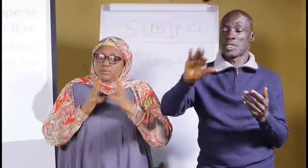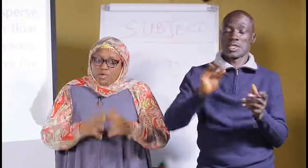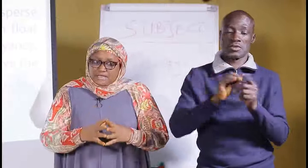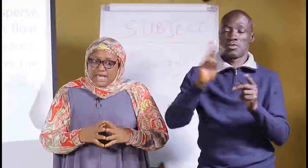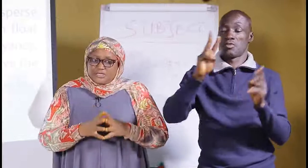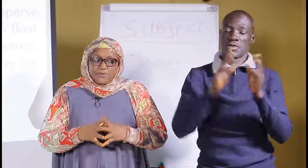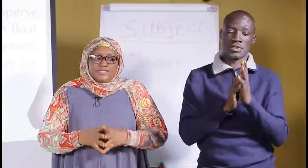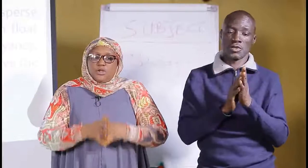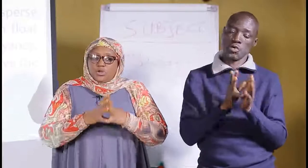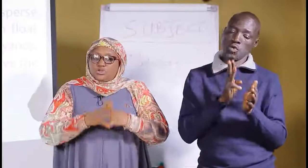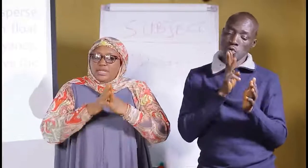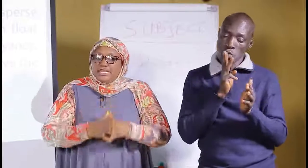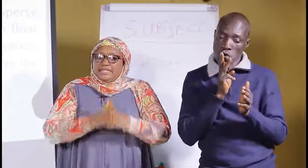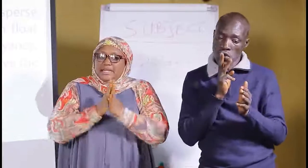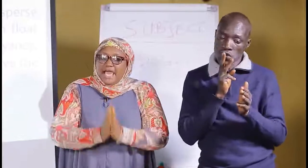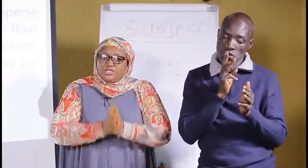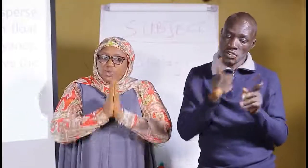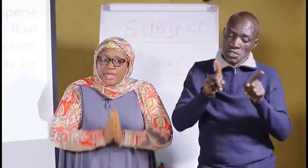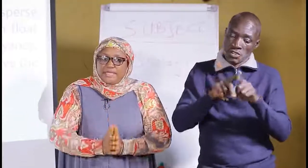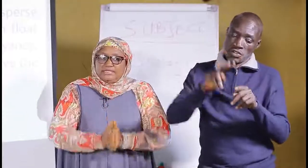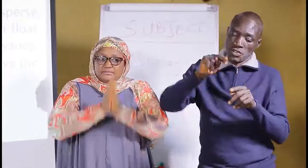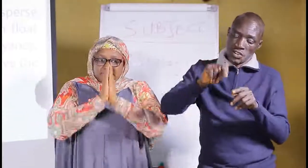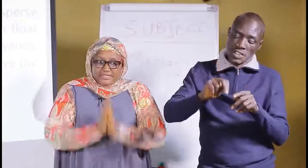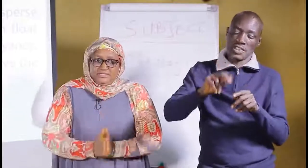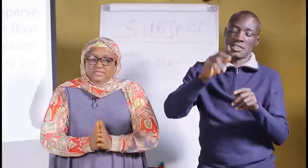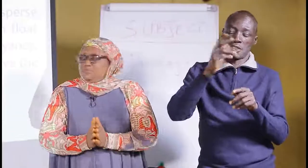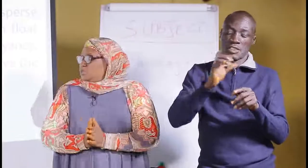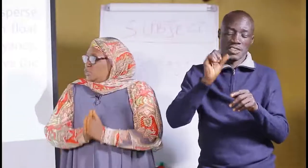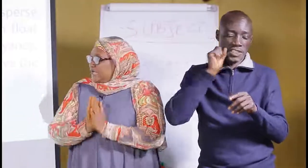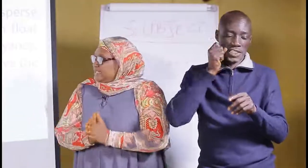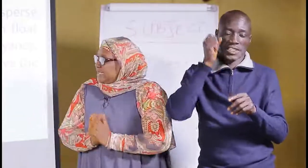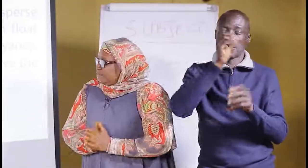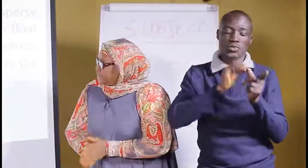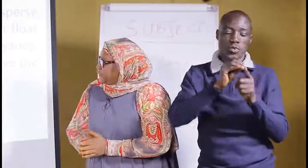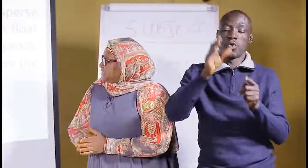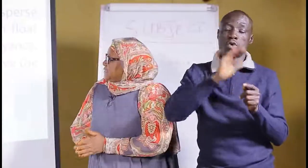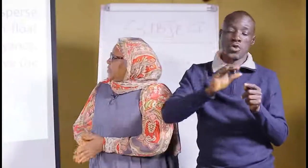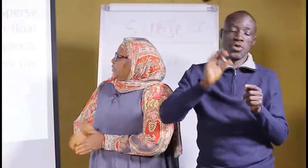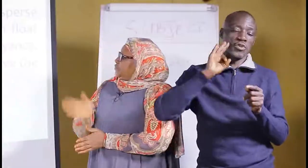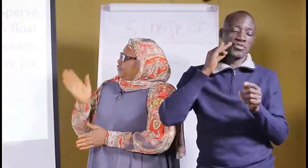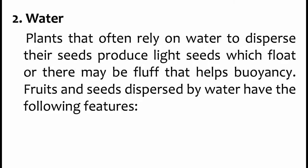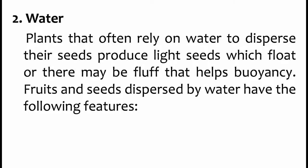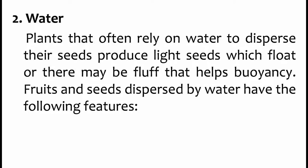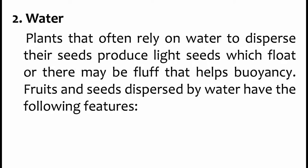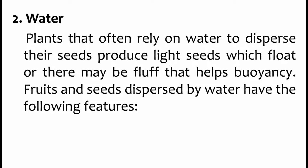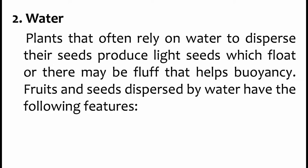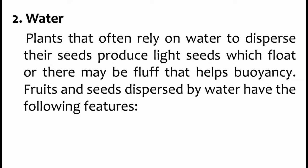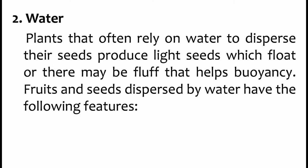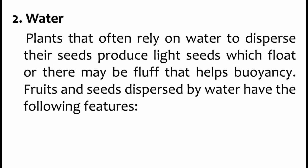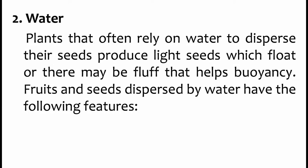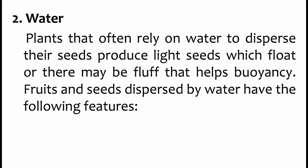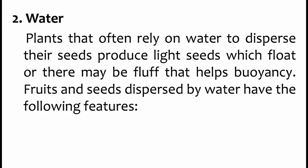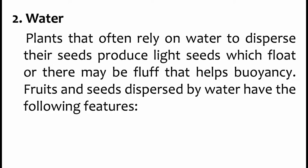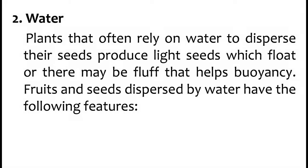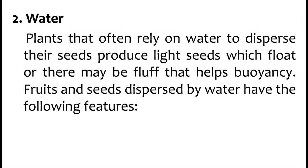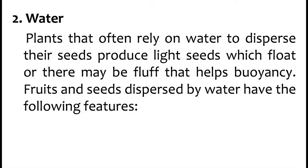So water dispersal also need lightweight seeds so that it can be dispersed. Then fruit